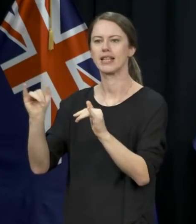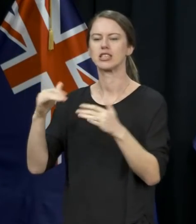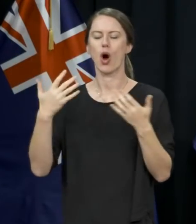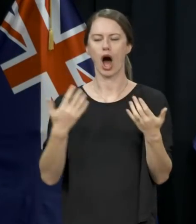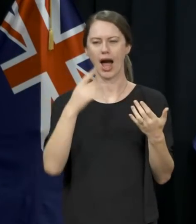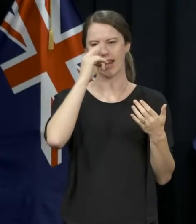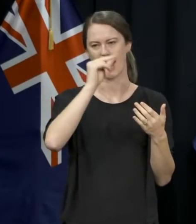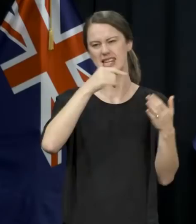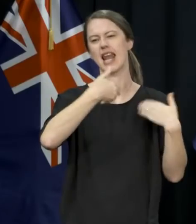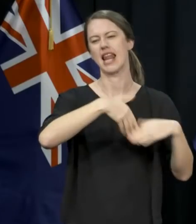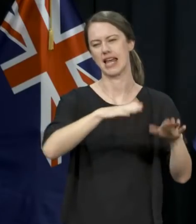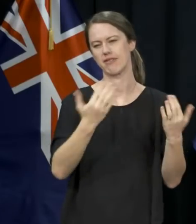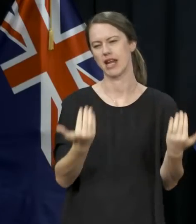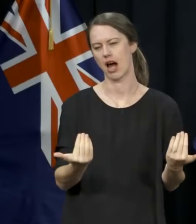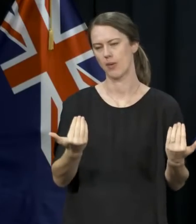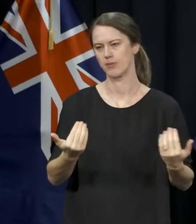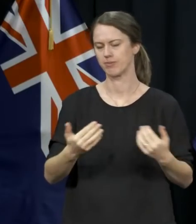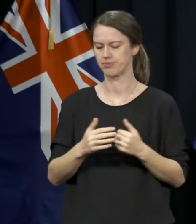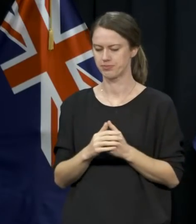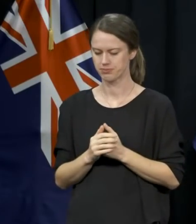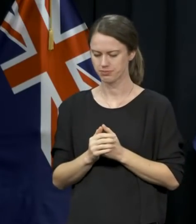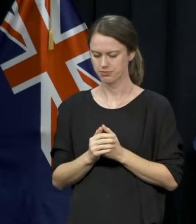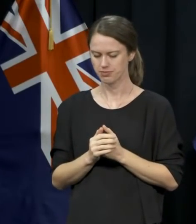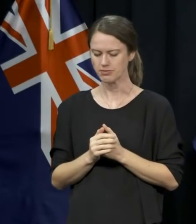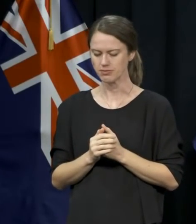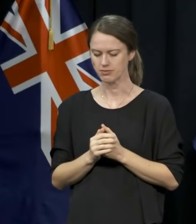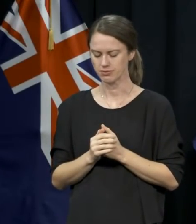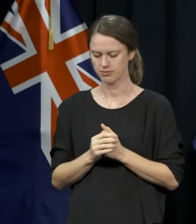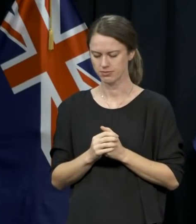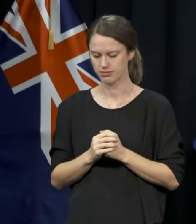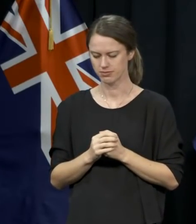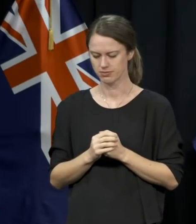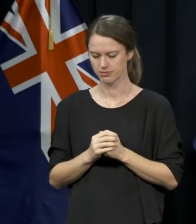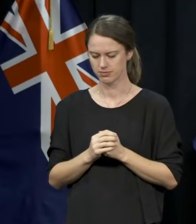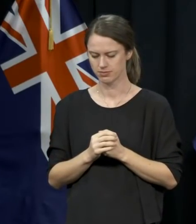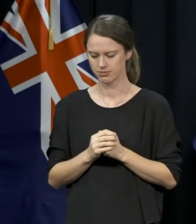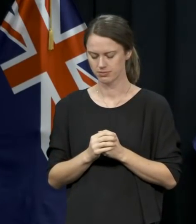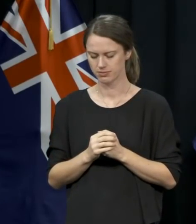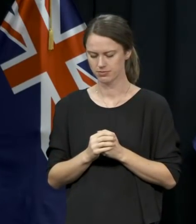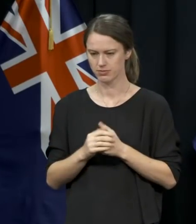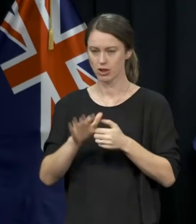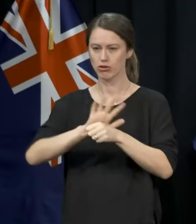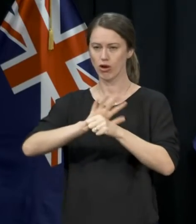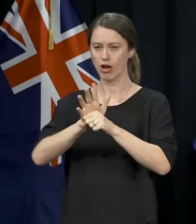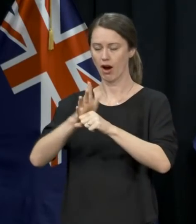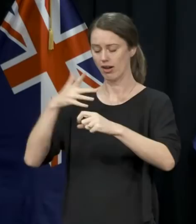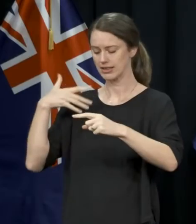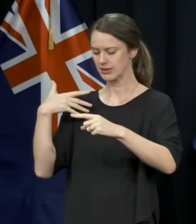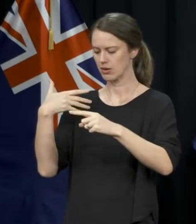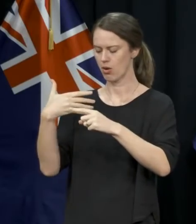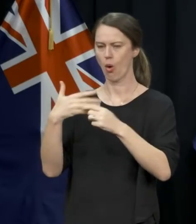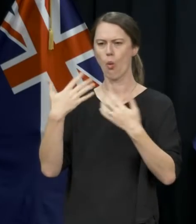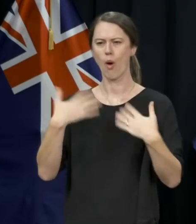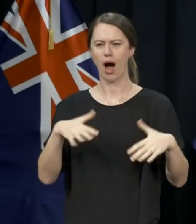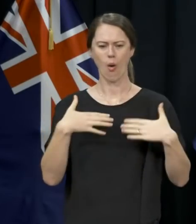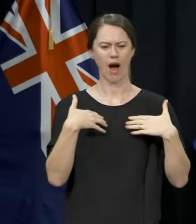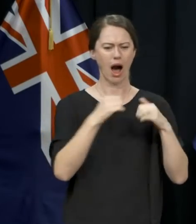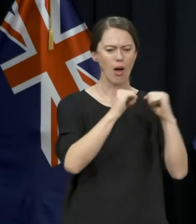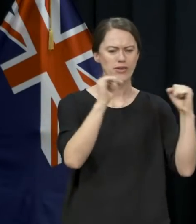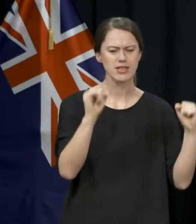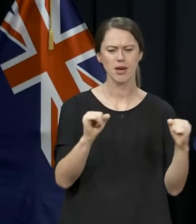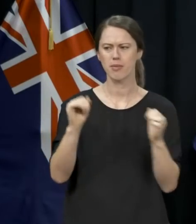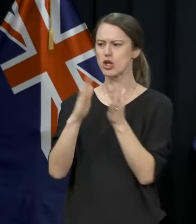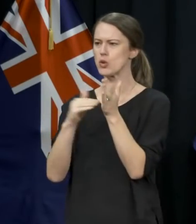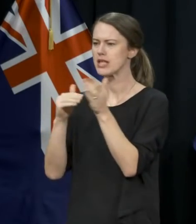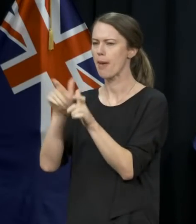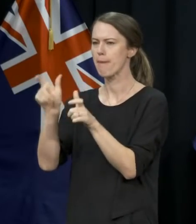I could not be more impressed with how New Zealanders and our health system have responded to COVID-19.